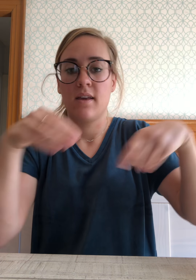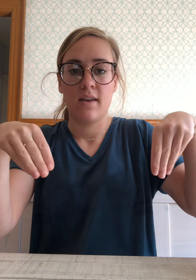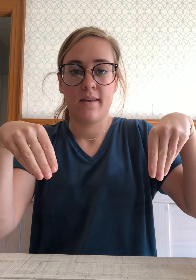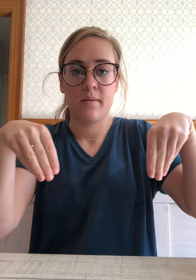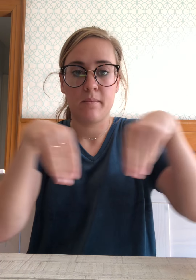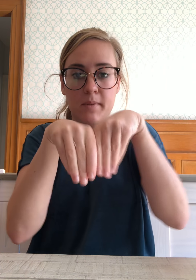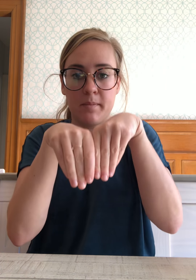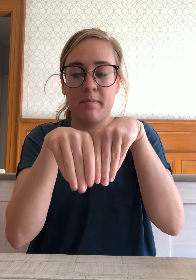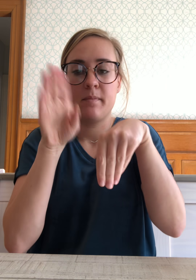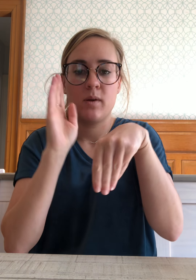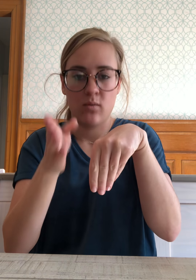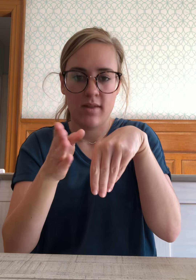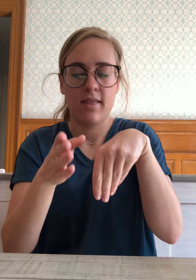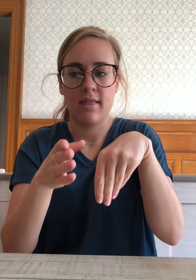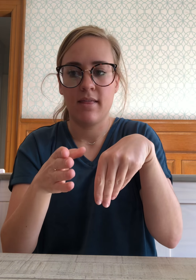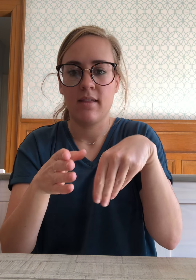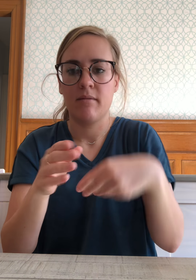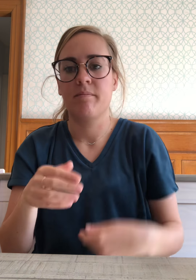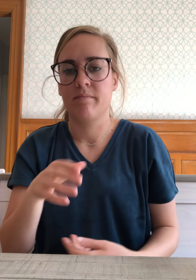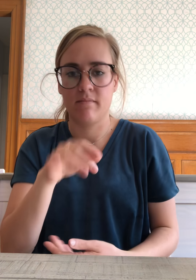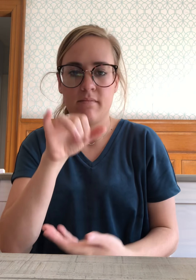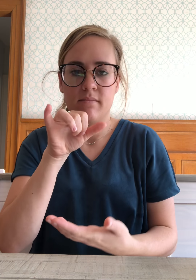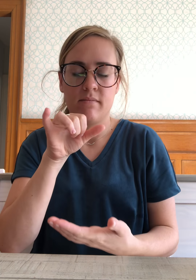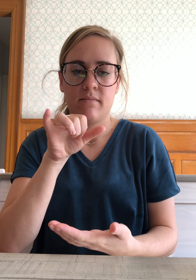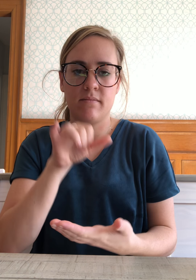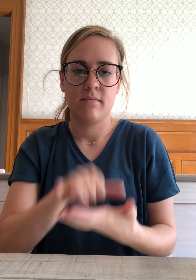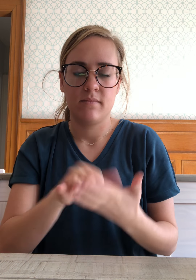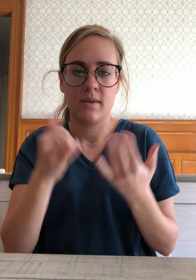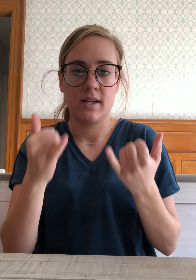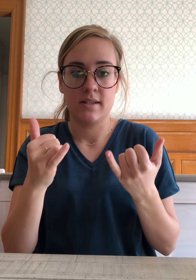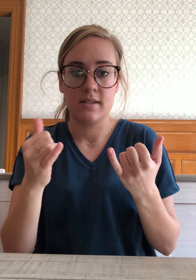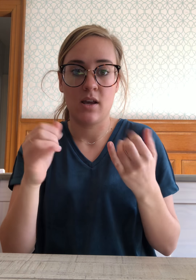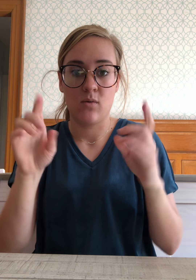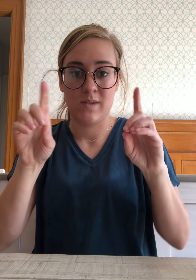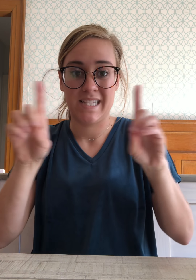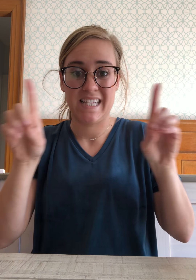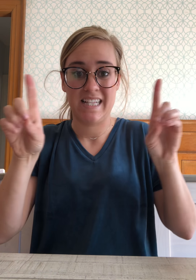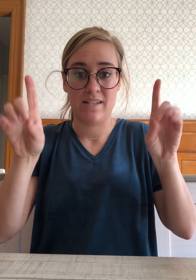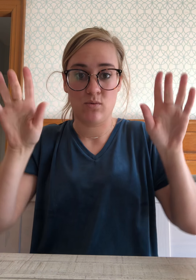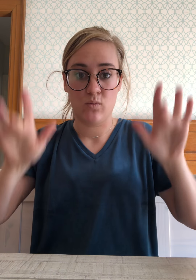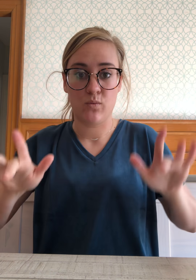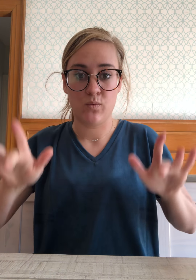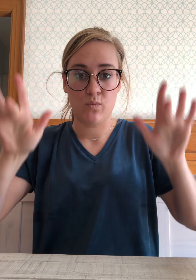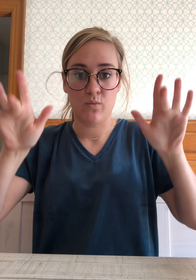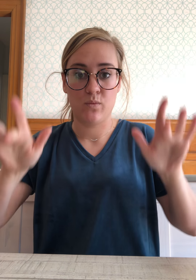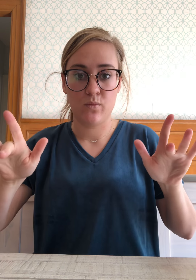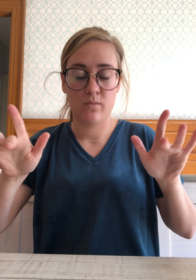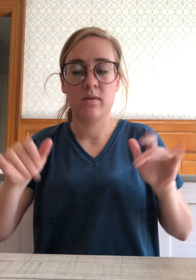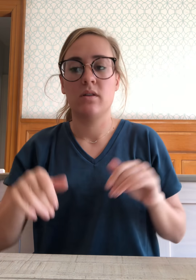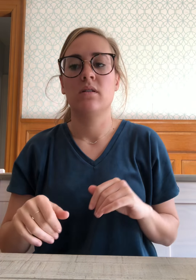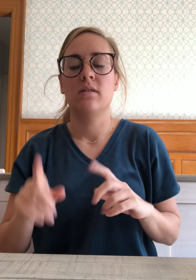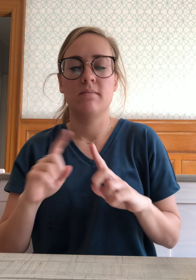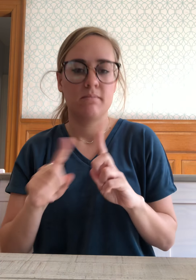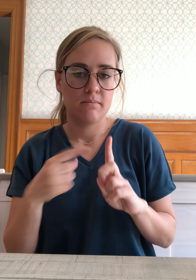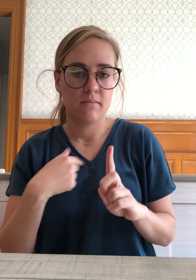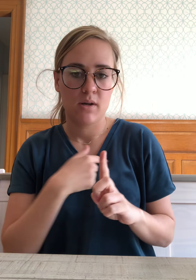together. Now we're opening space distal to the centrals, but we're doing this most always with some